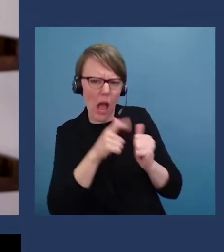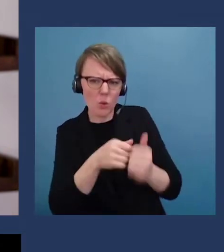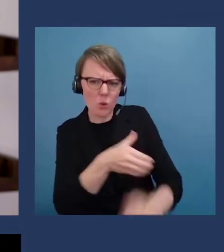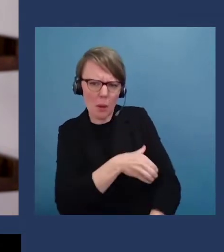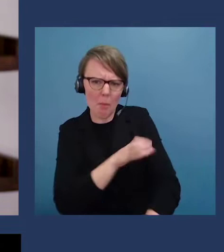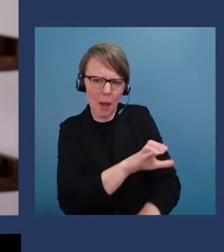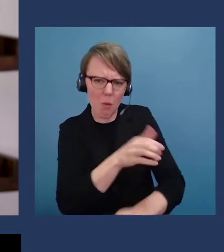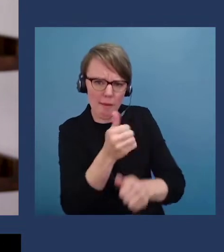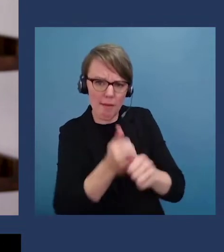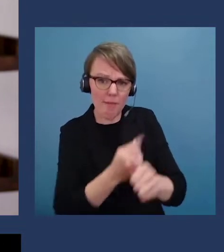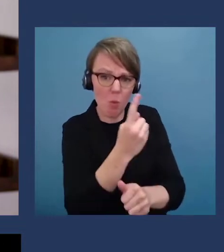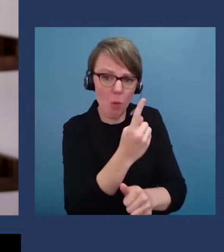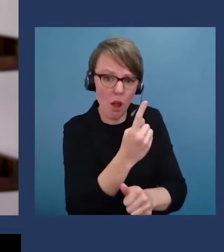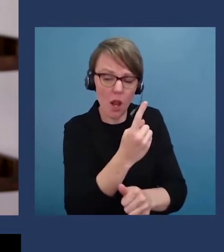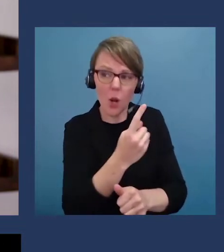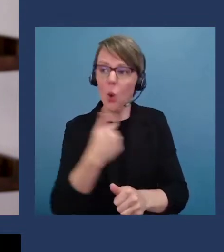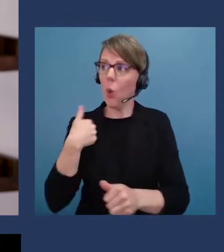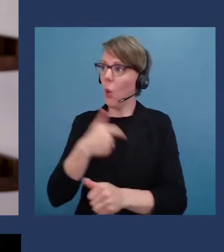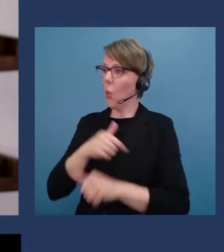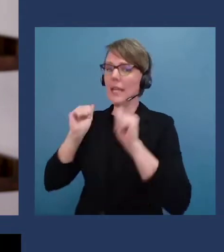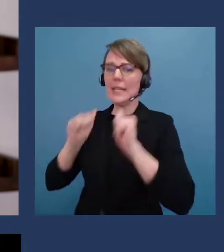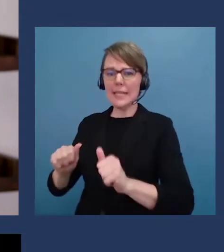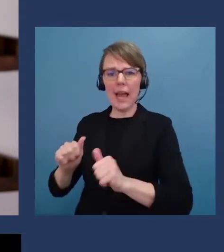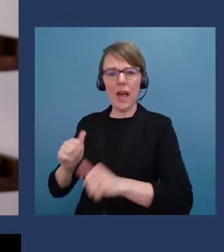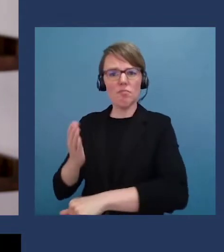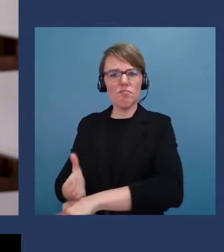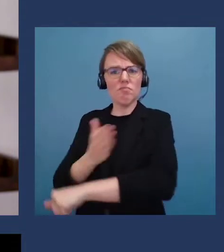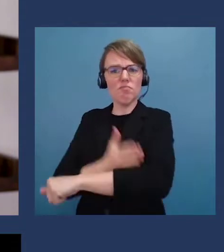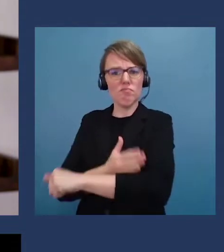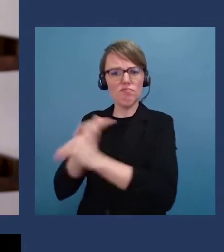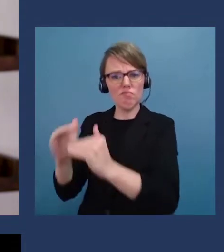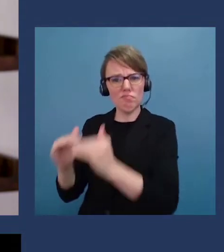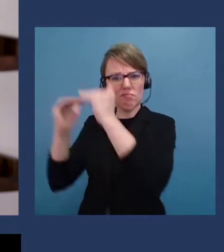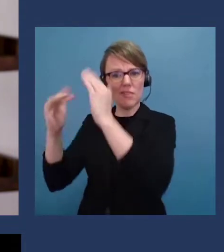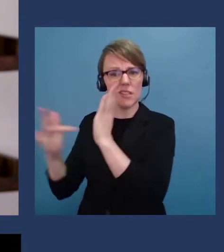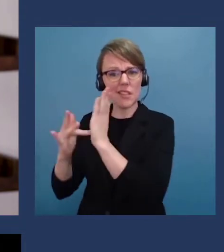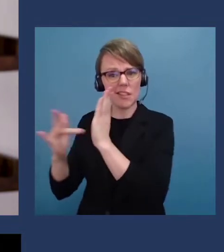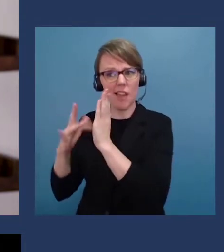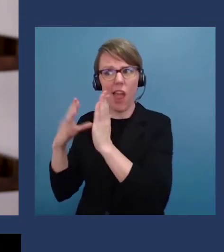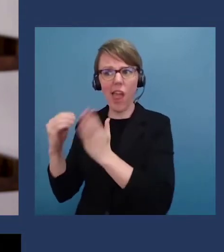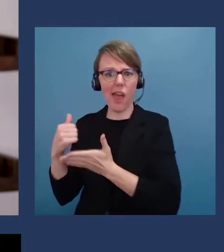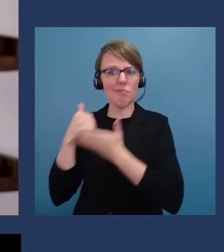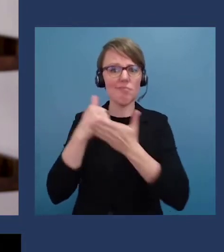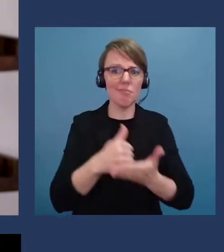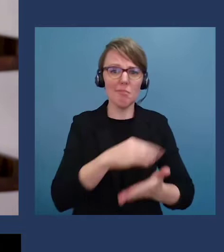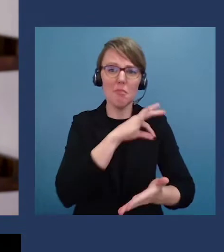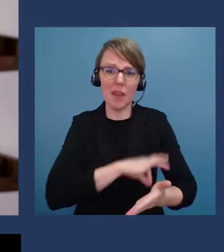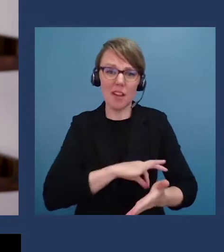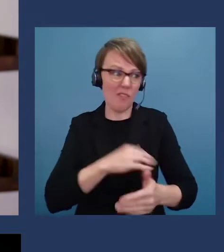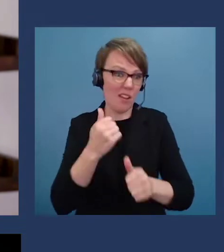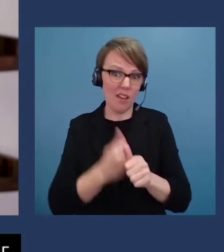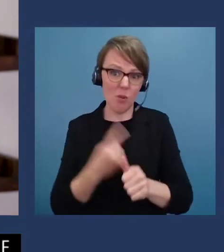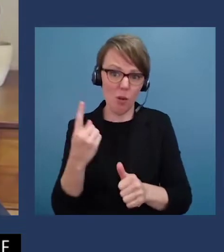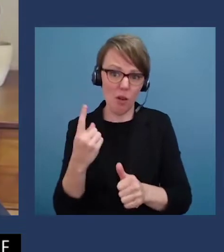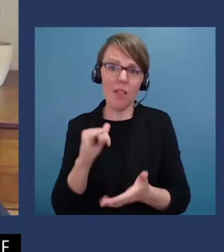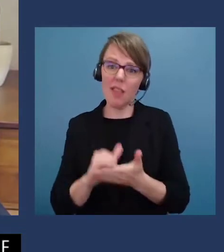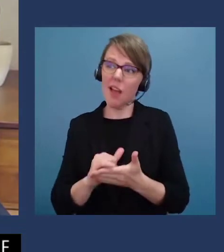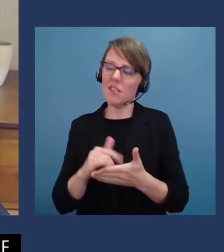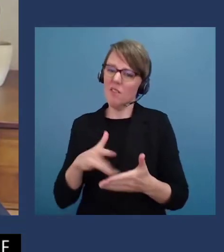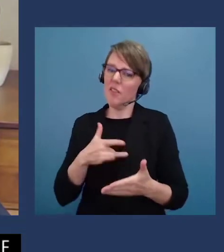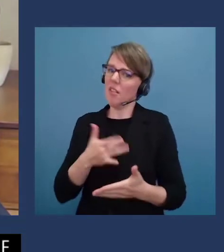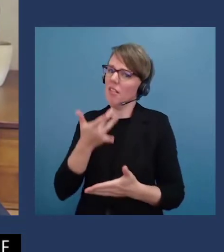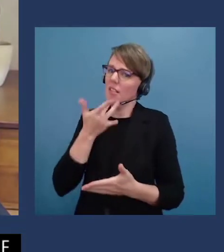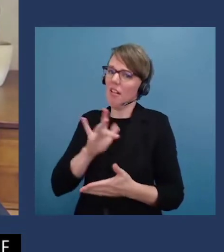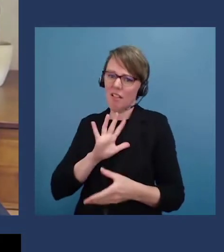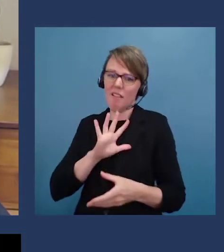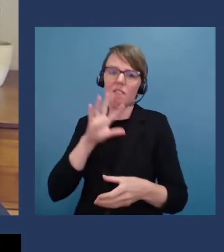to from both a personal experience and, of course, now working alongside very talented people like yourself all